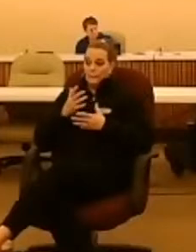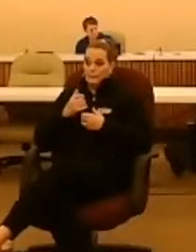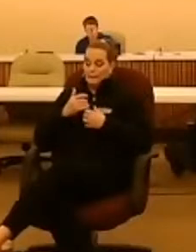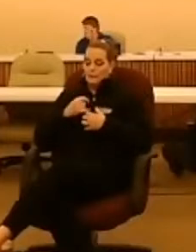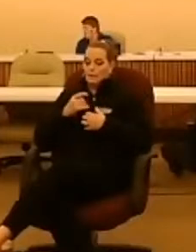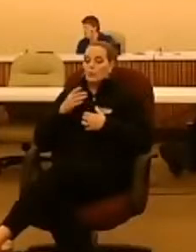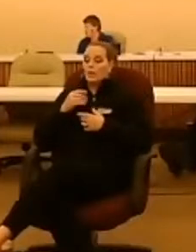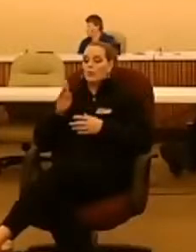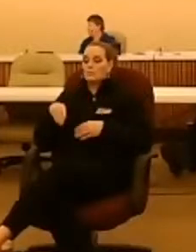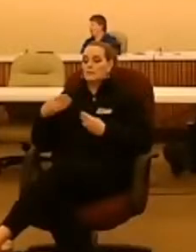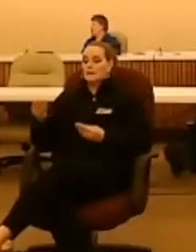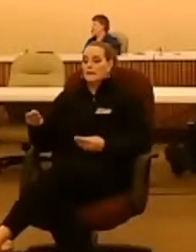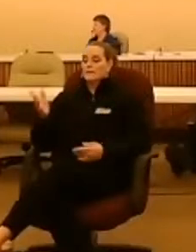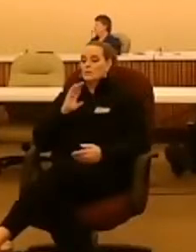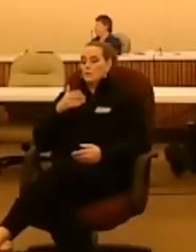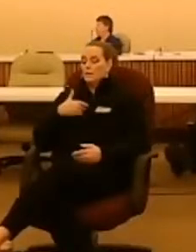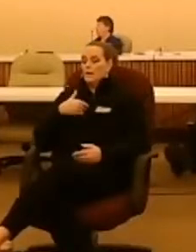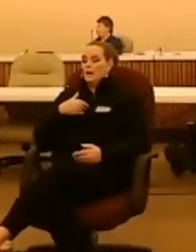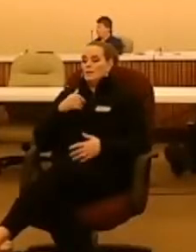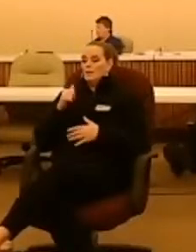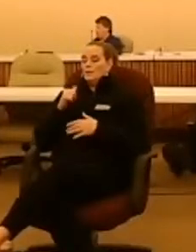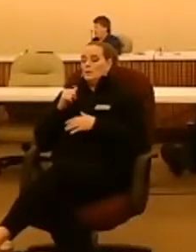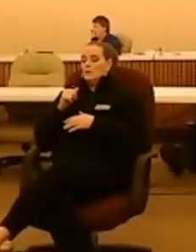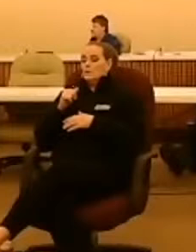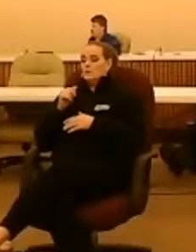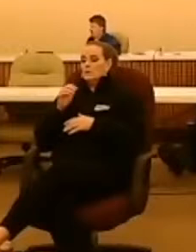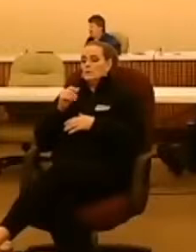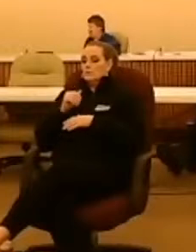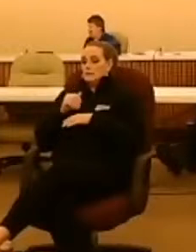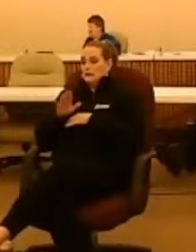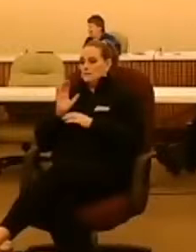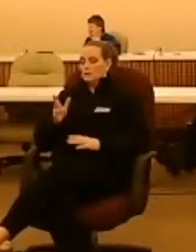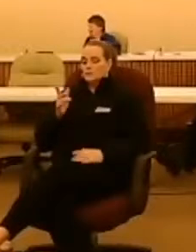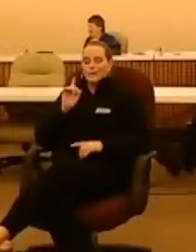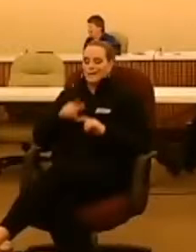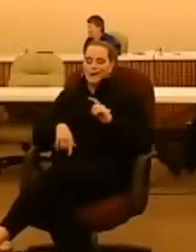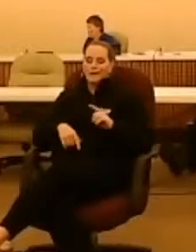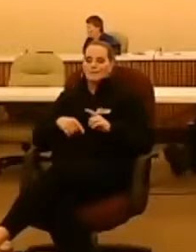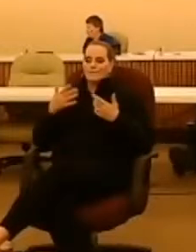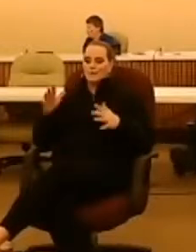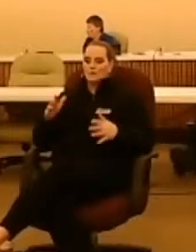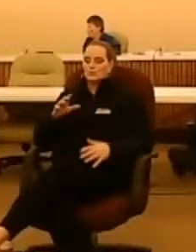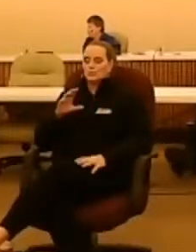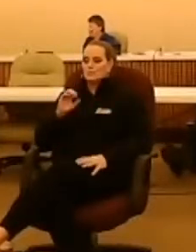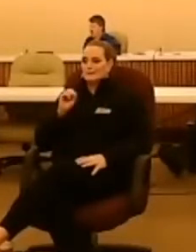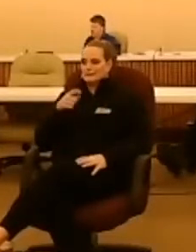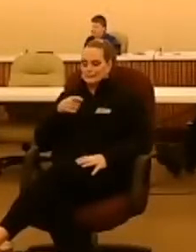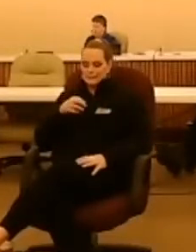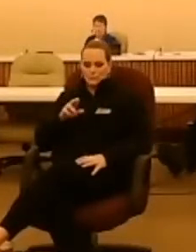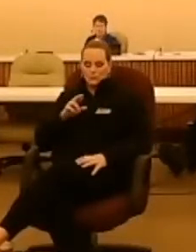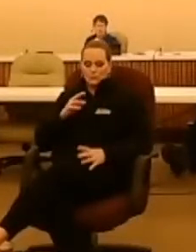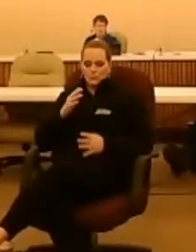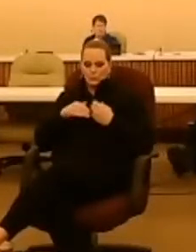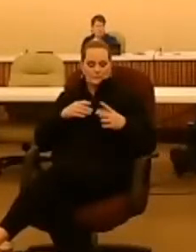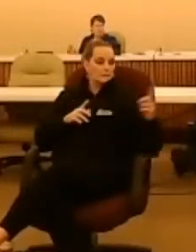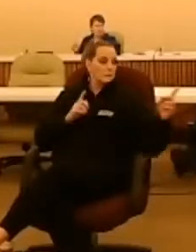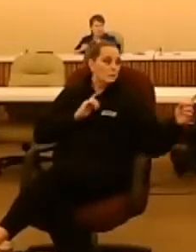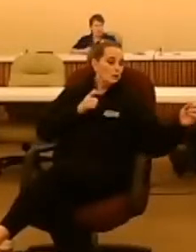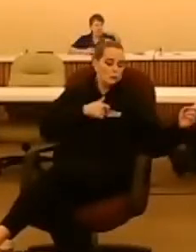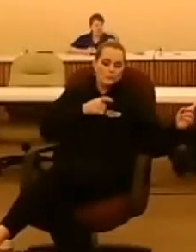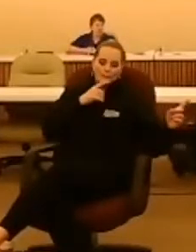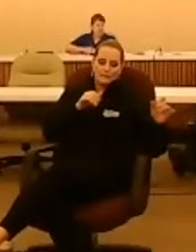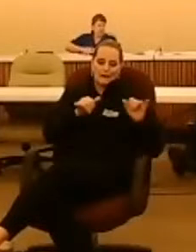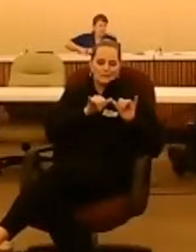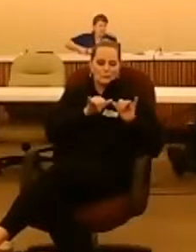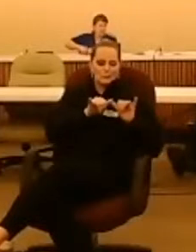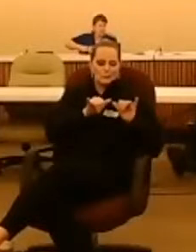to review. Right. Okay. So we can't complete the seeker process until that's done. Okay. Do we have an engineering or